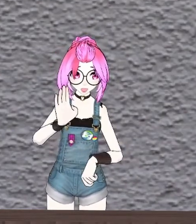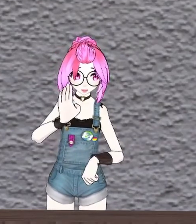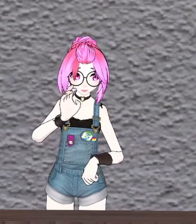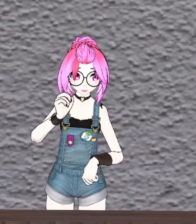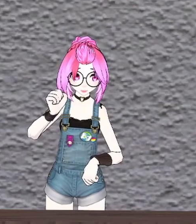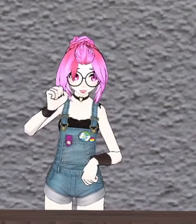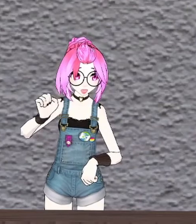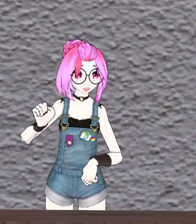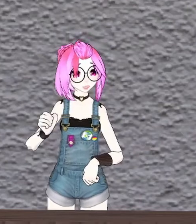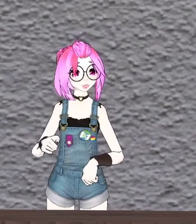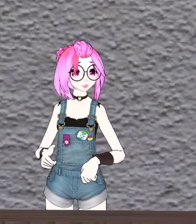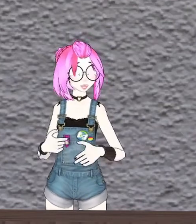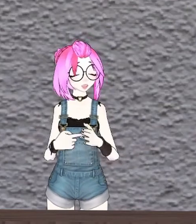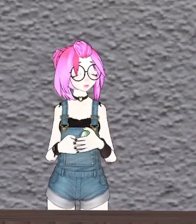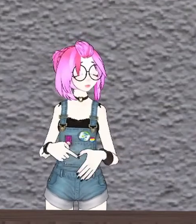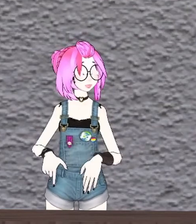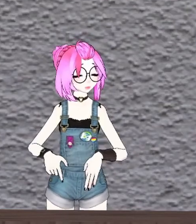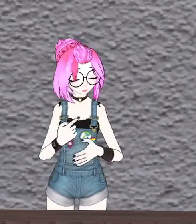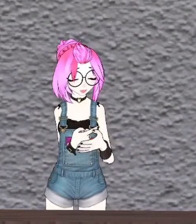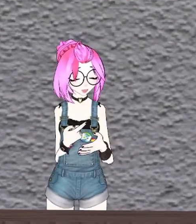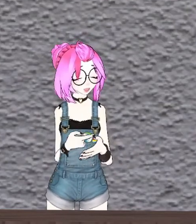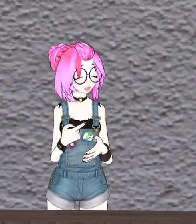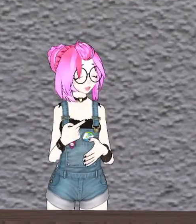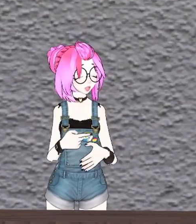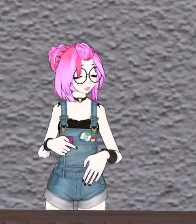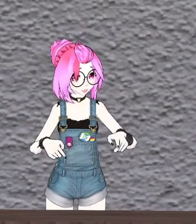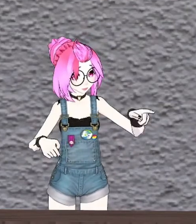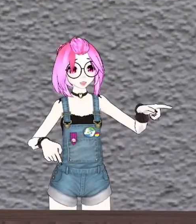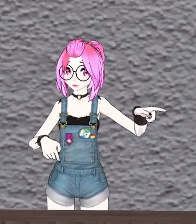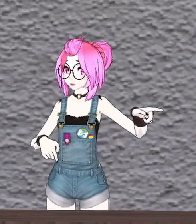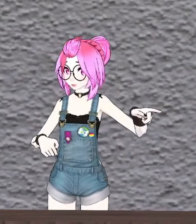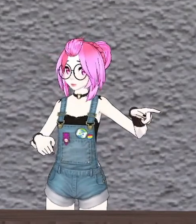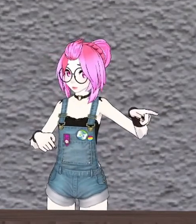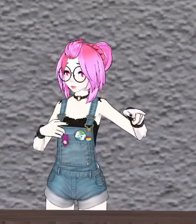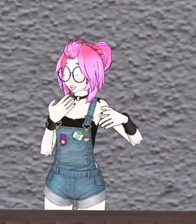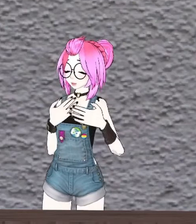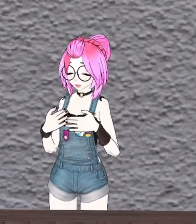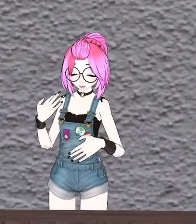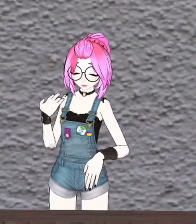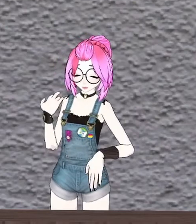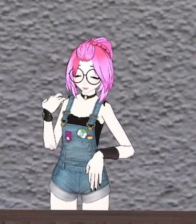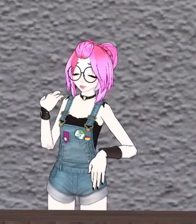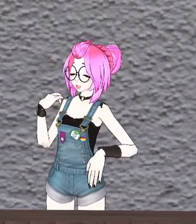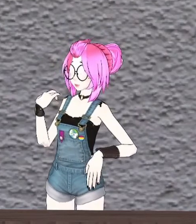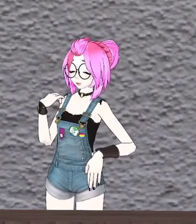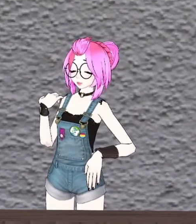sign boss? Show me that. Go talk to your boss. Yep. Good. Everyone got